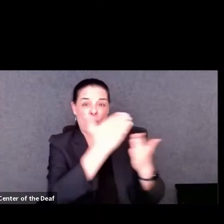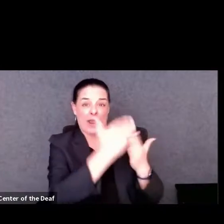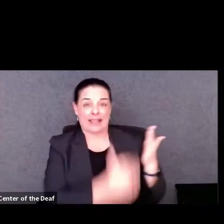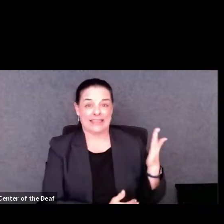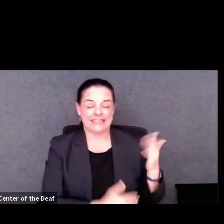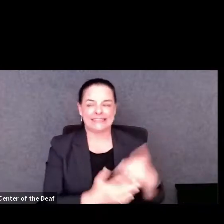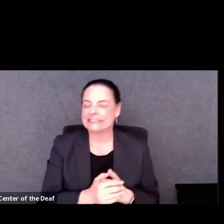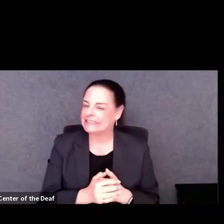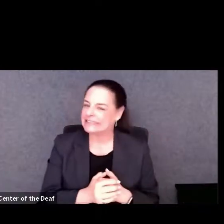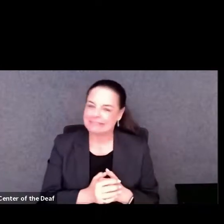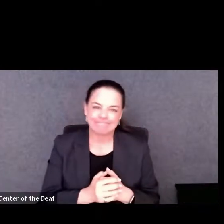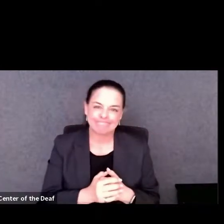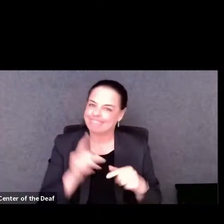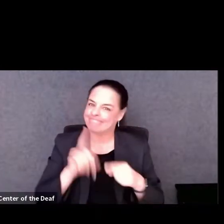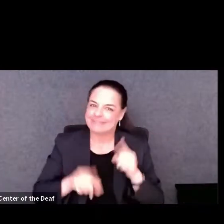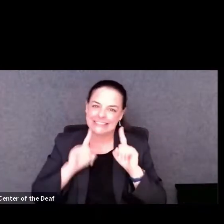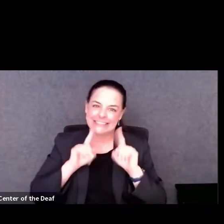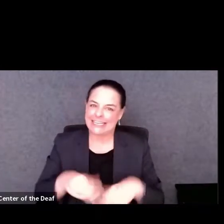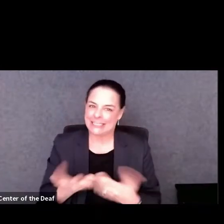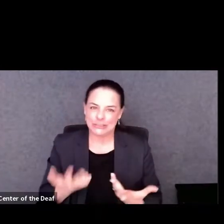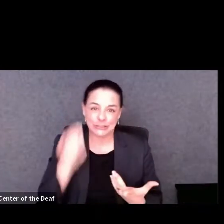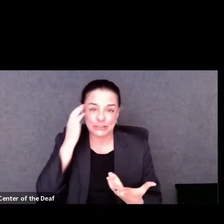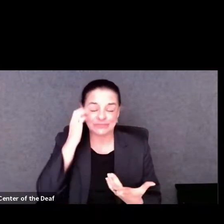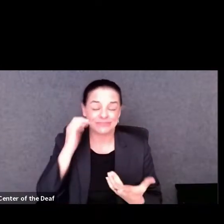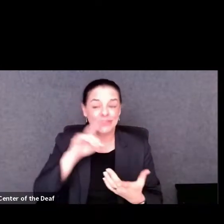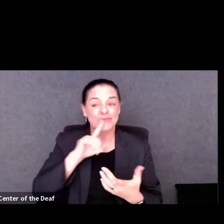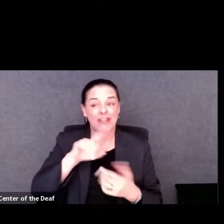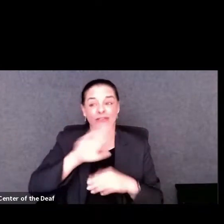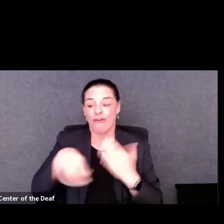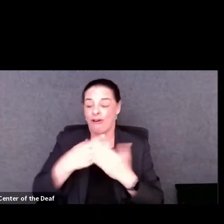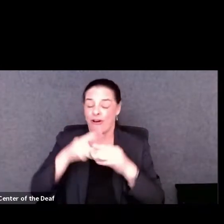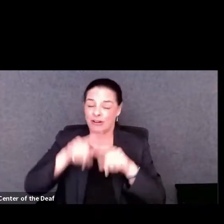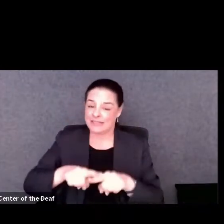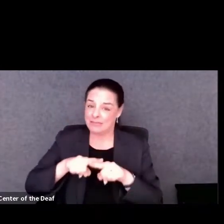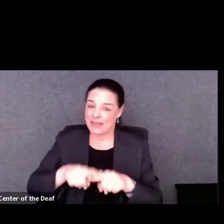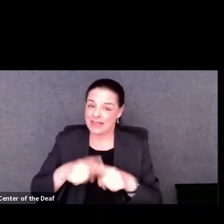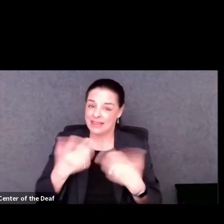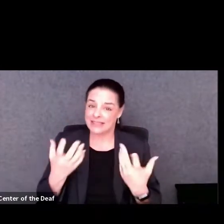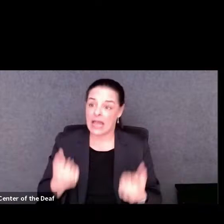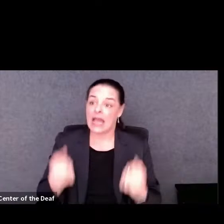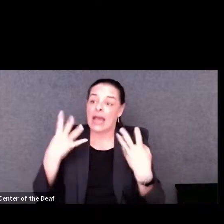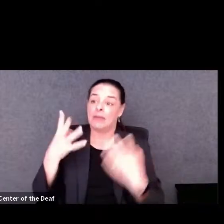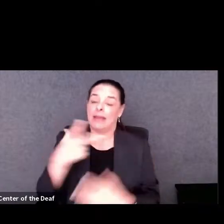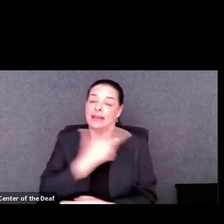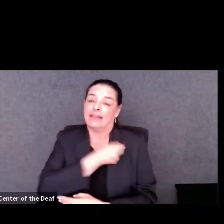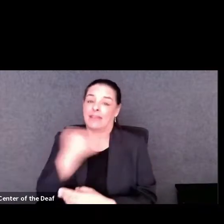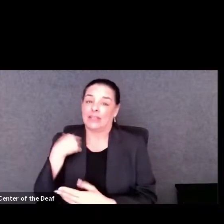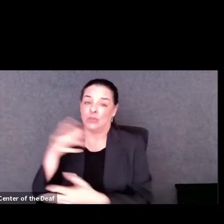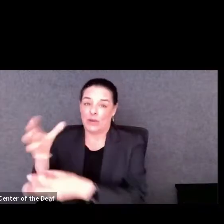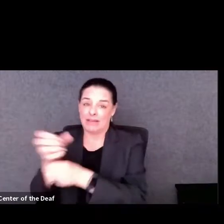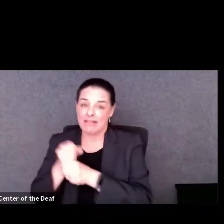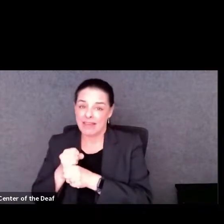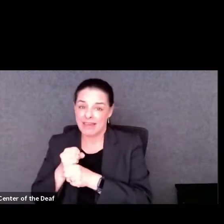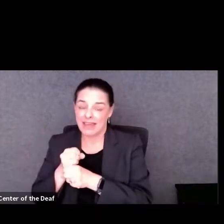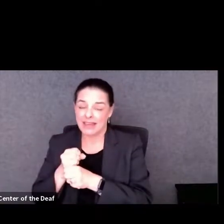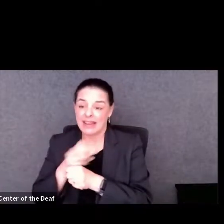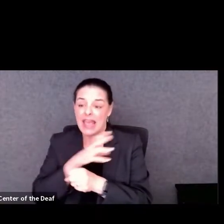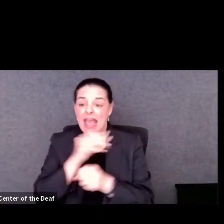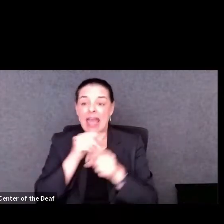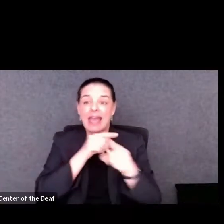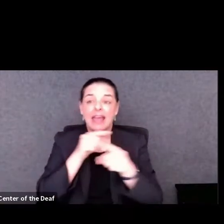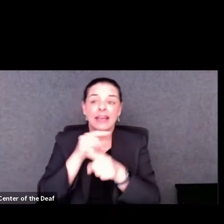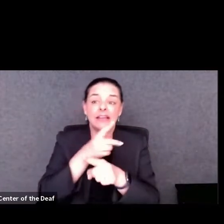hard to say because it's all based again on the amount of vaccine coming into the community and the